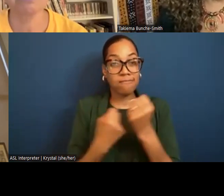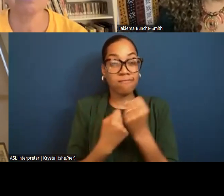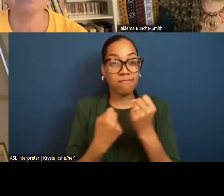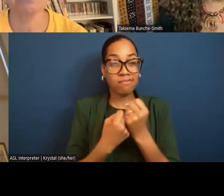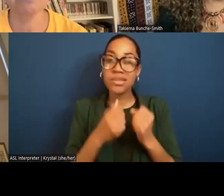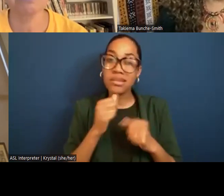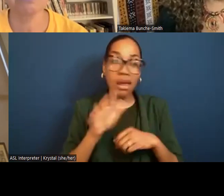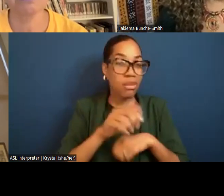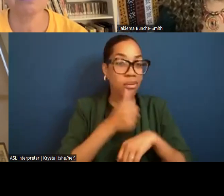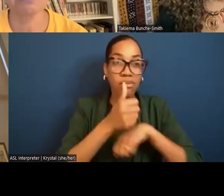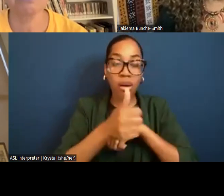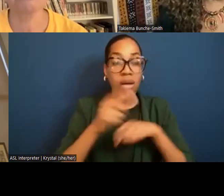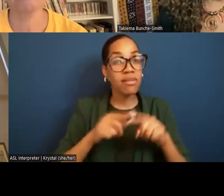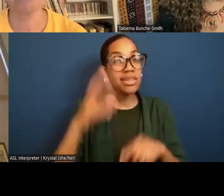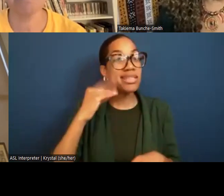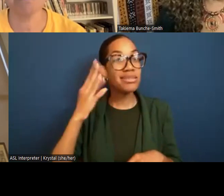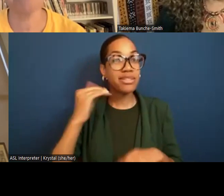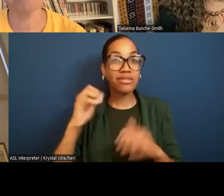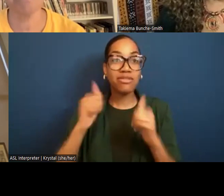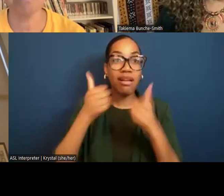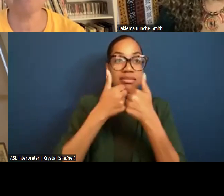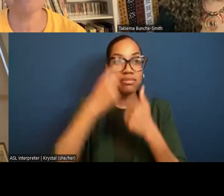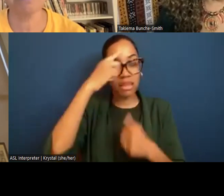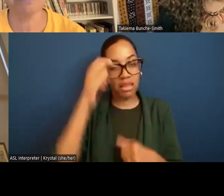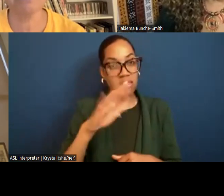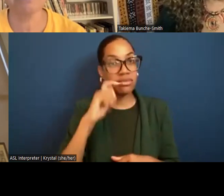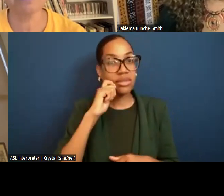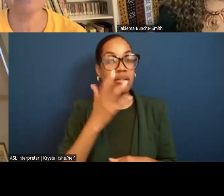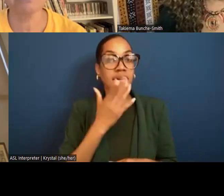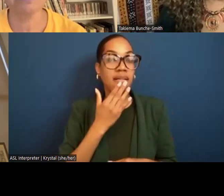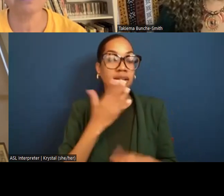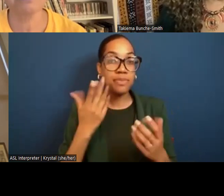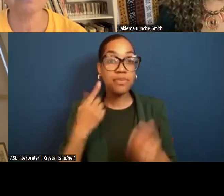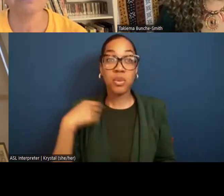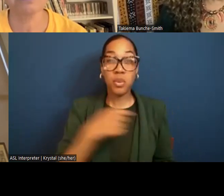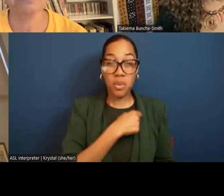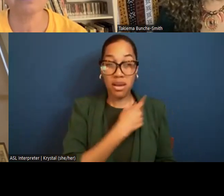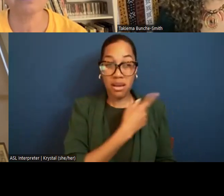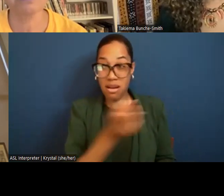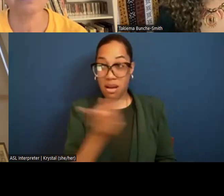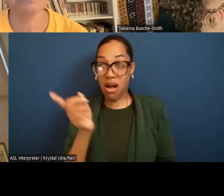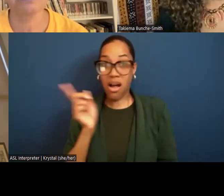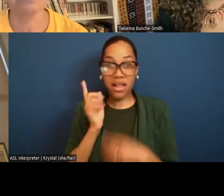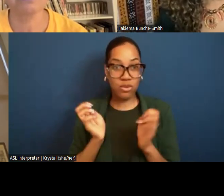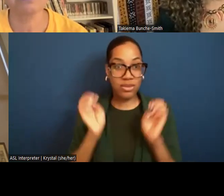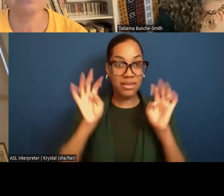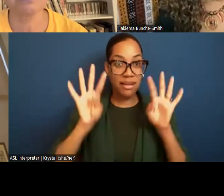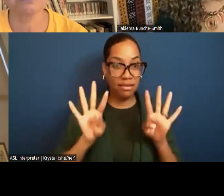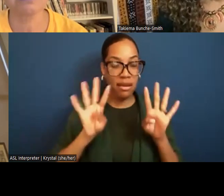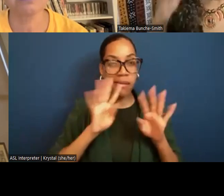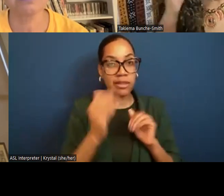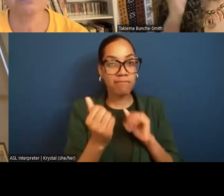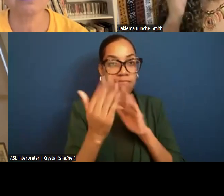often experience challenges based on the skin they're born into, right? And we have to be willing to all stand up and take heed of the need to educate